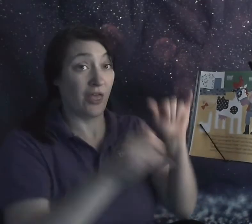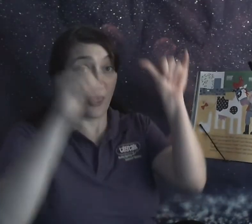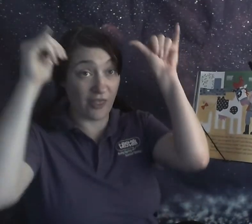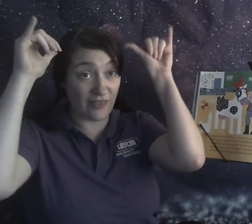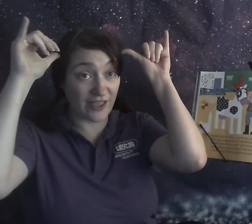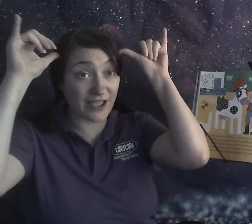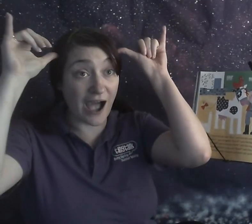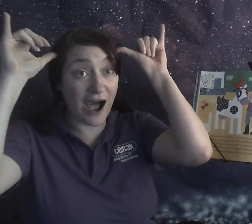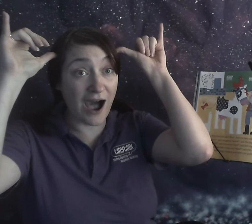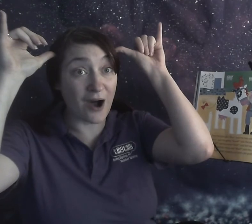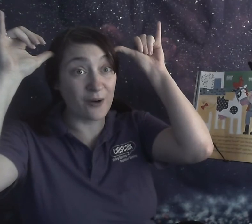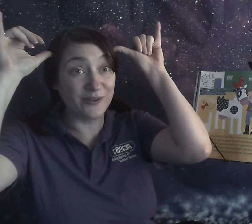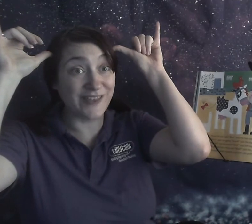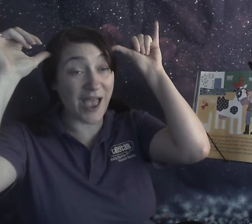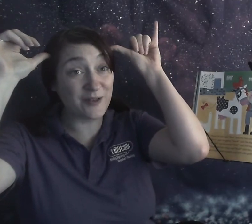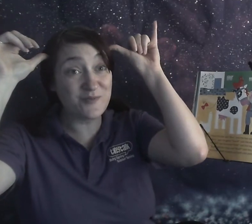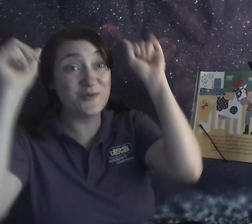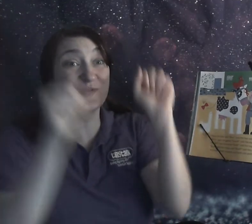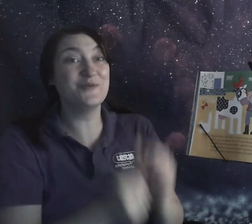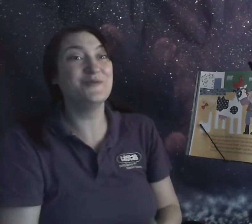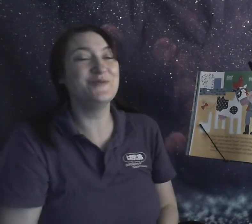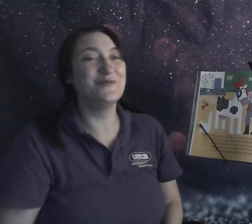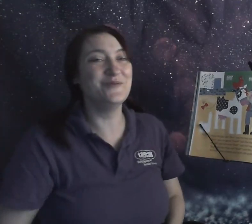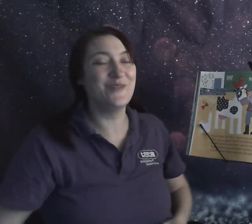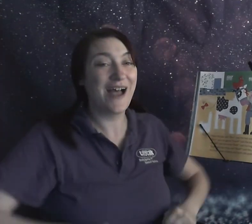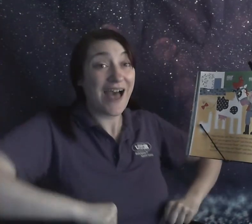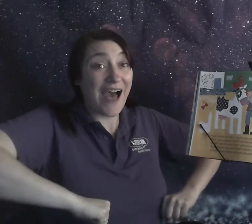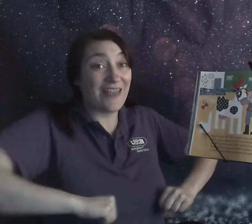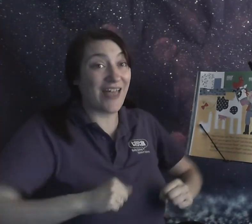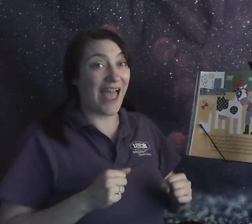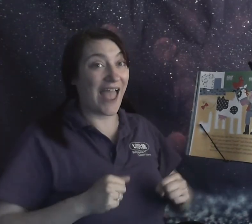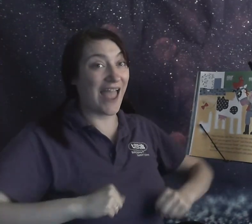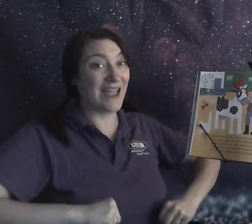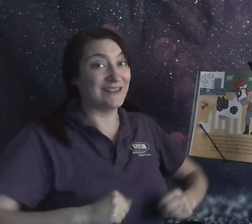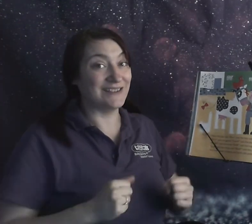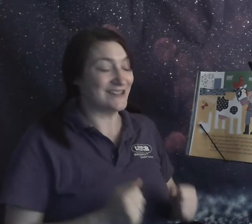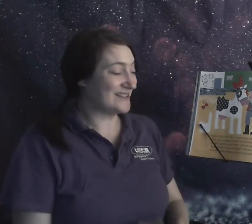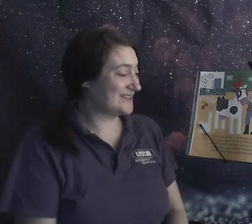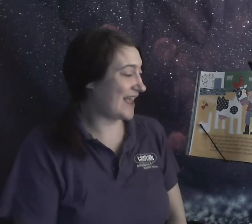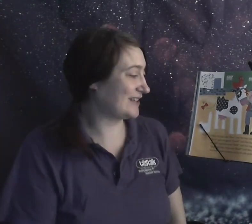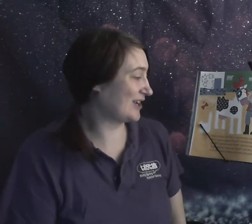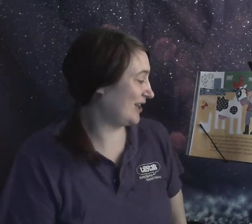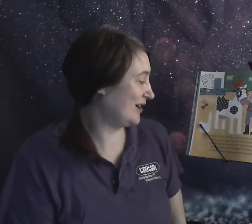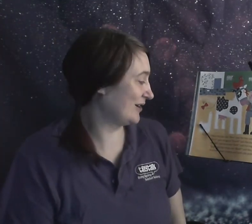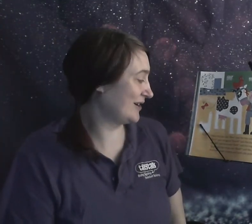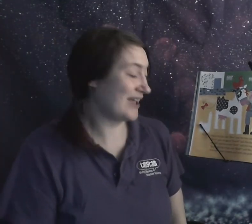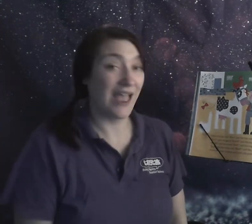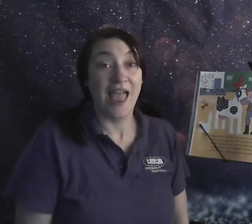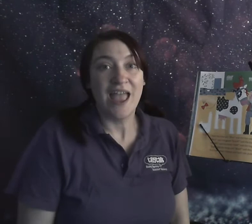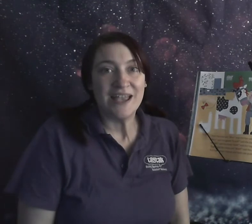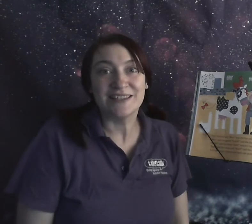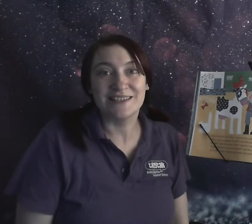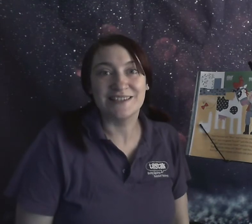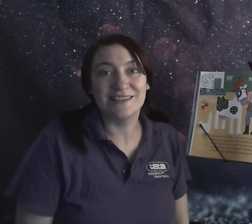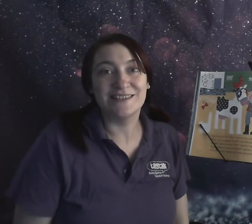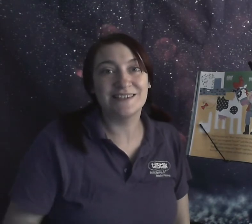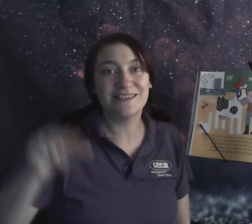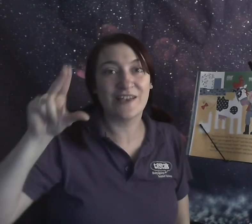Then the cow said, "Moo!" And the hen said, "Cluck!" Said the